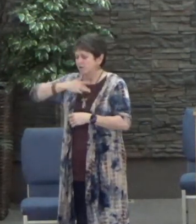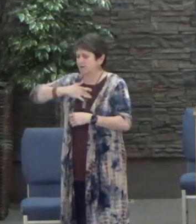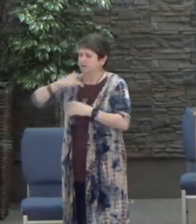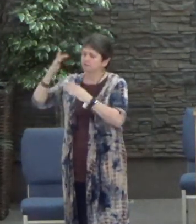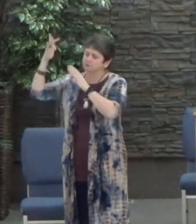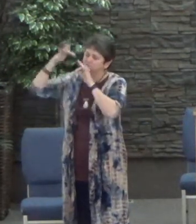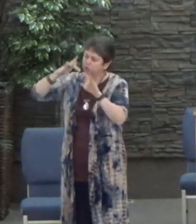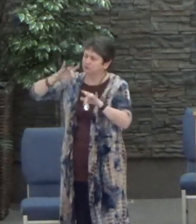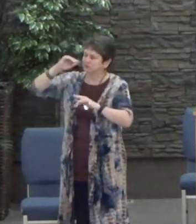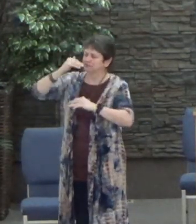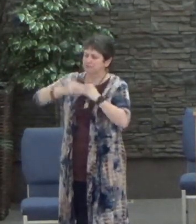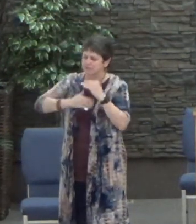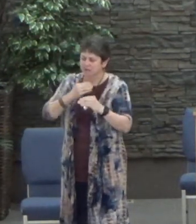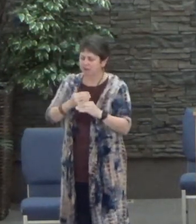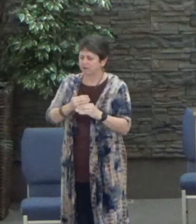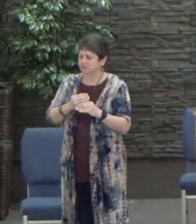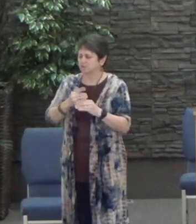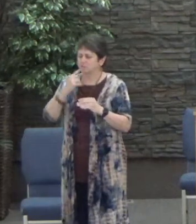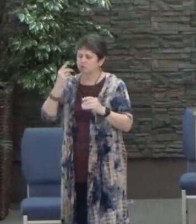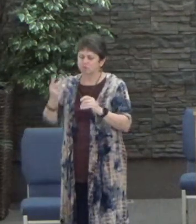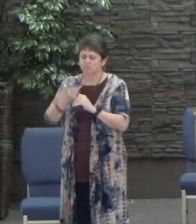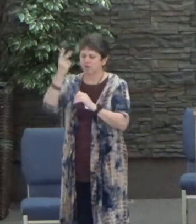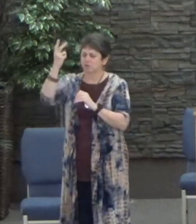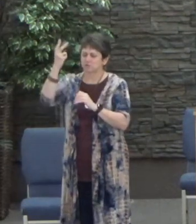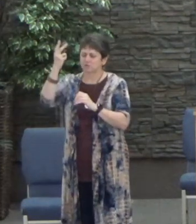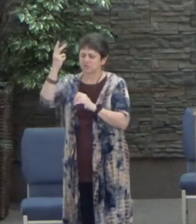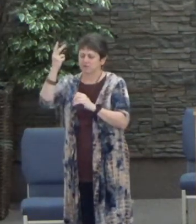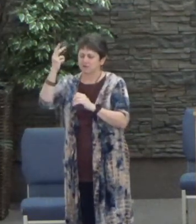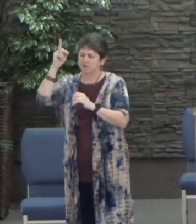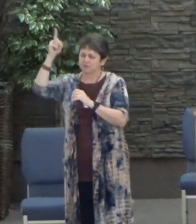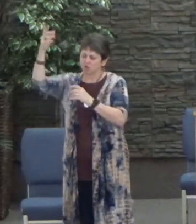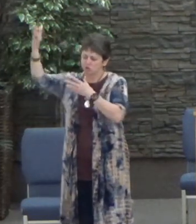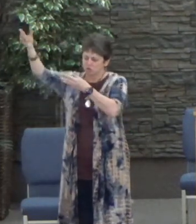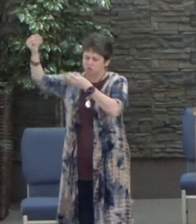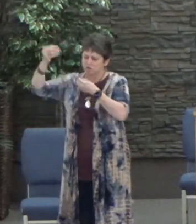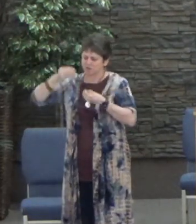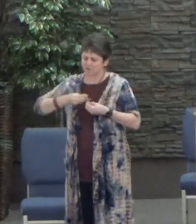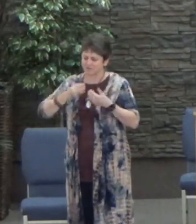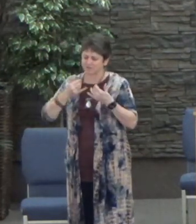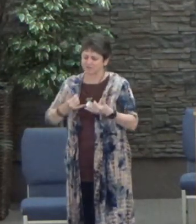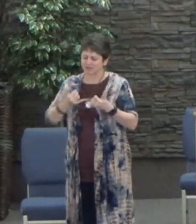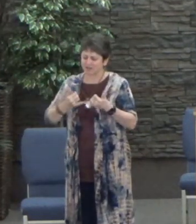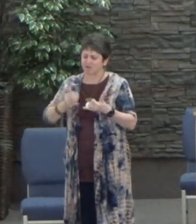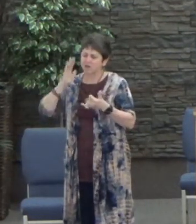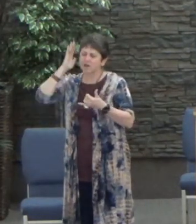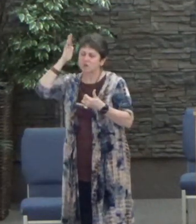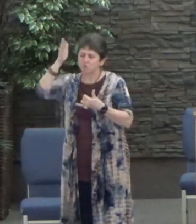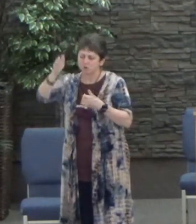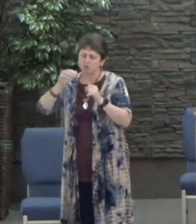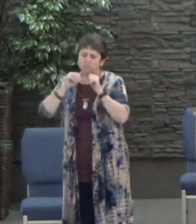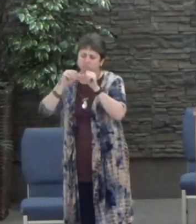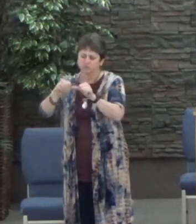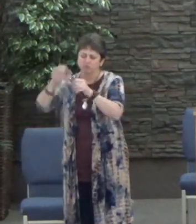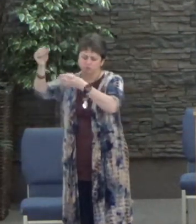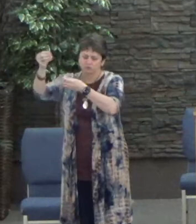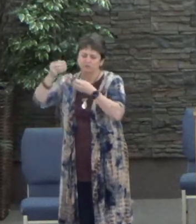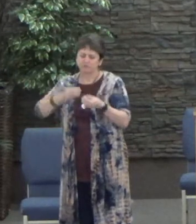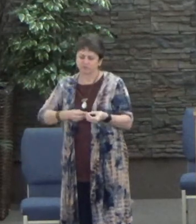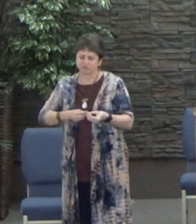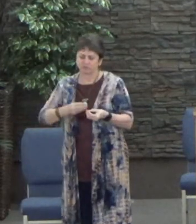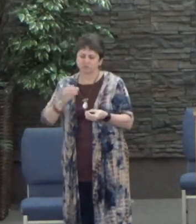your kindness, for the victory that you give us now and will give us in the future as